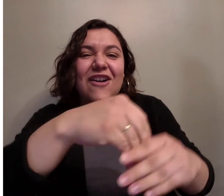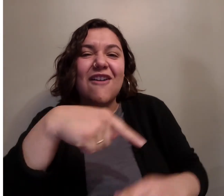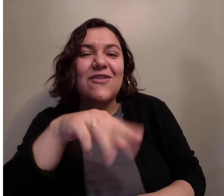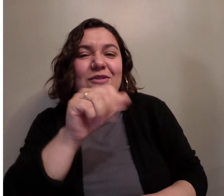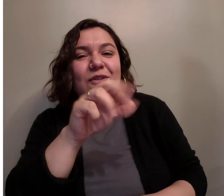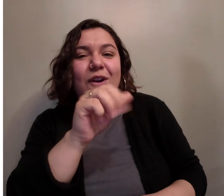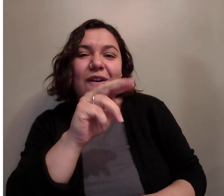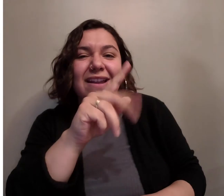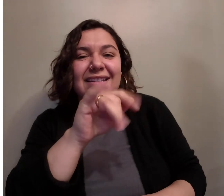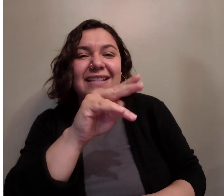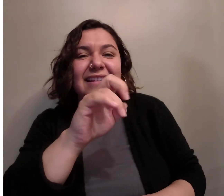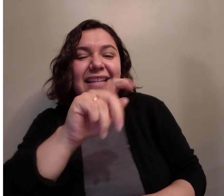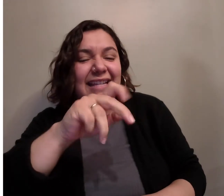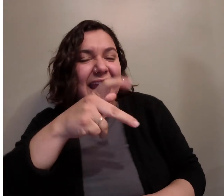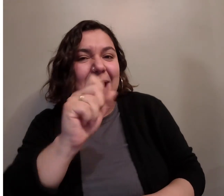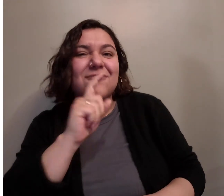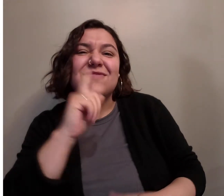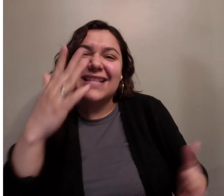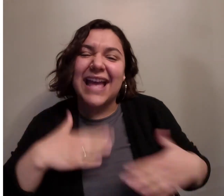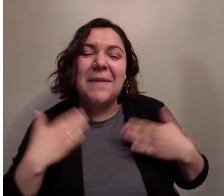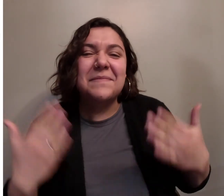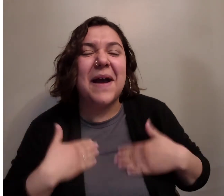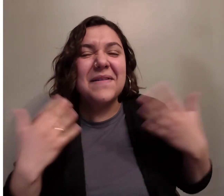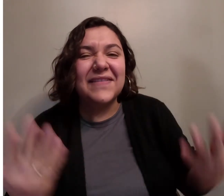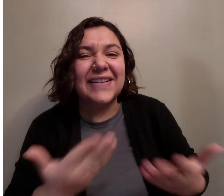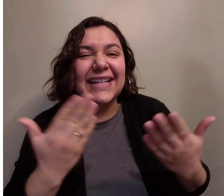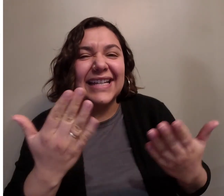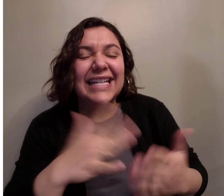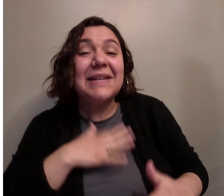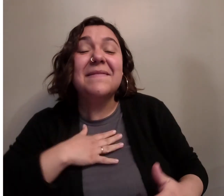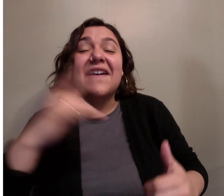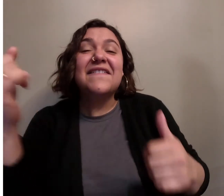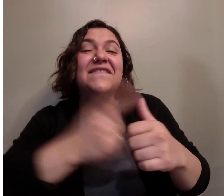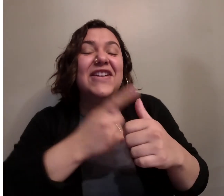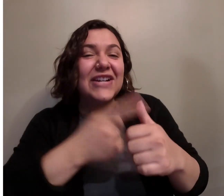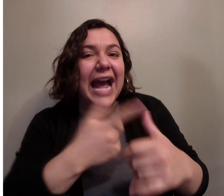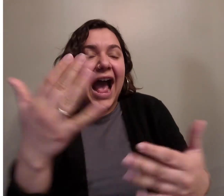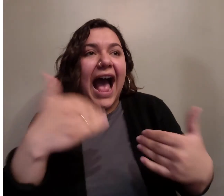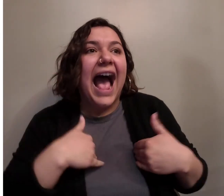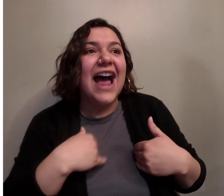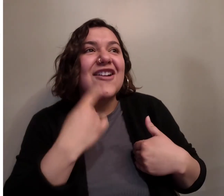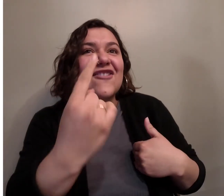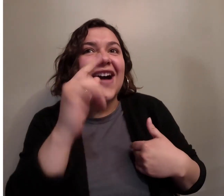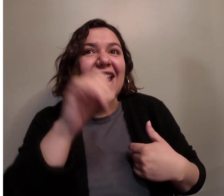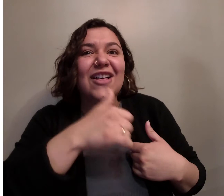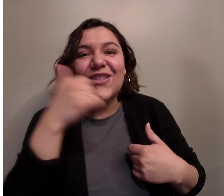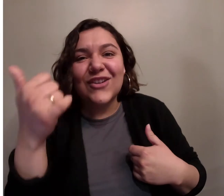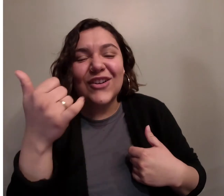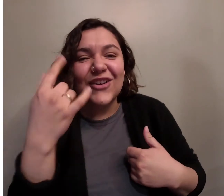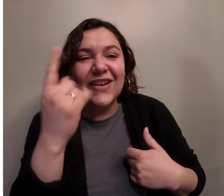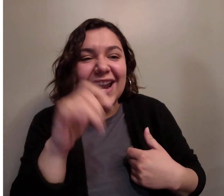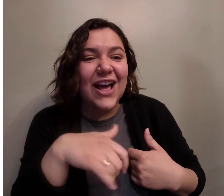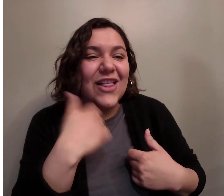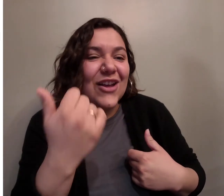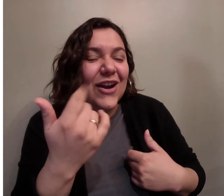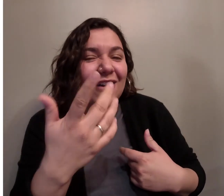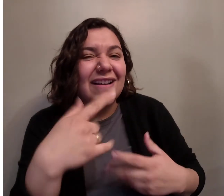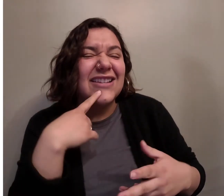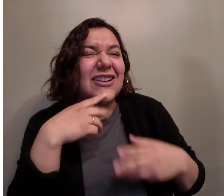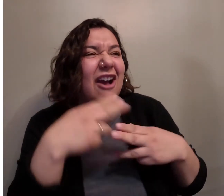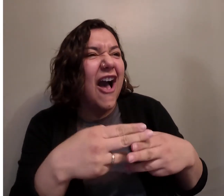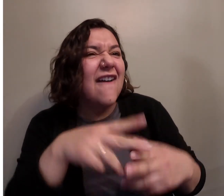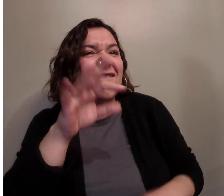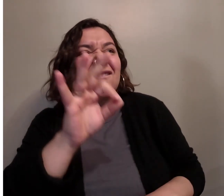so much for being part of the Quarantine Tapes. I'm truly delighted. This is my first. I mean, I've had one